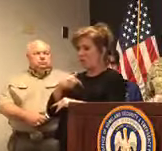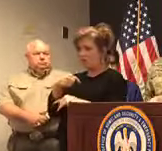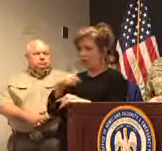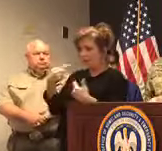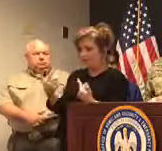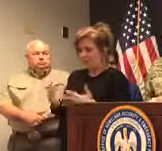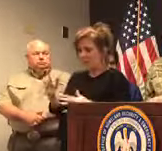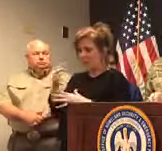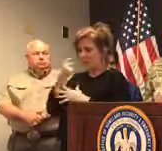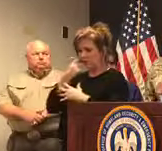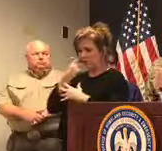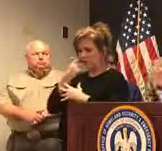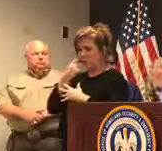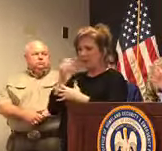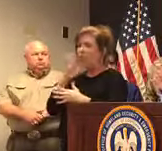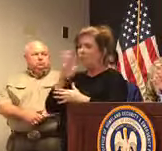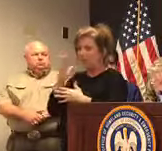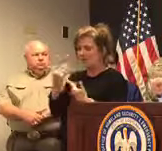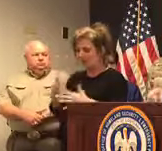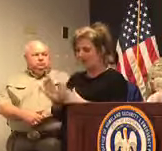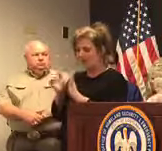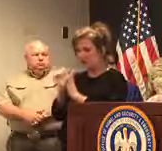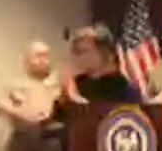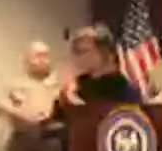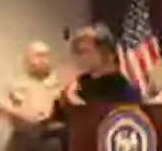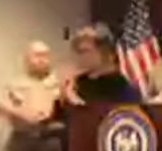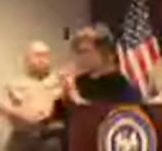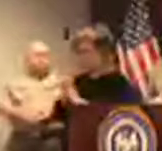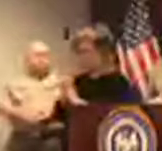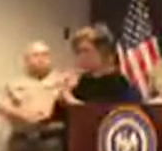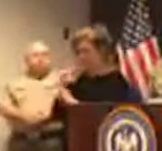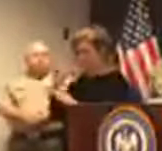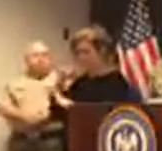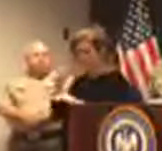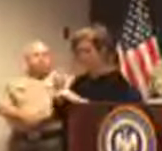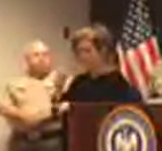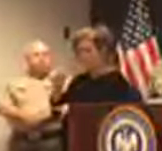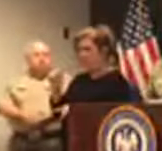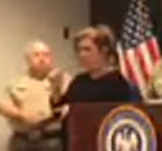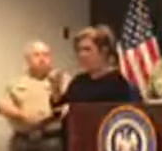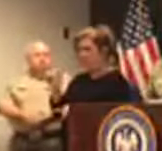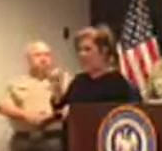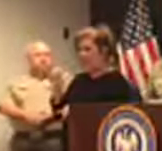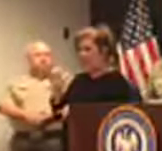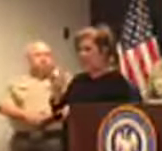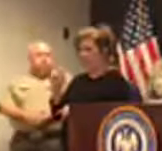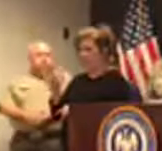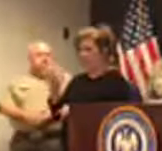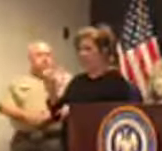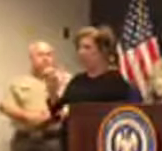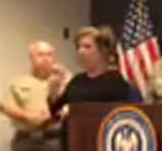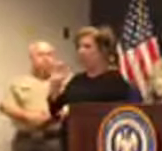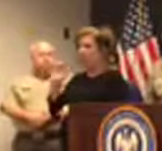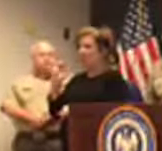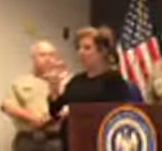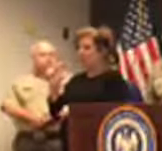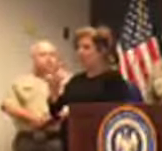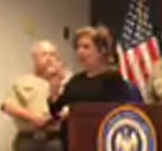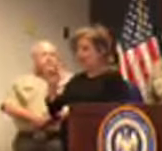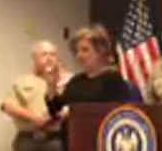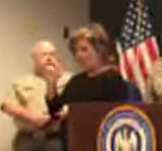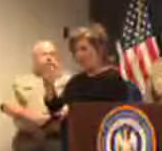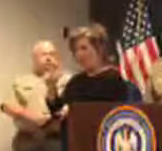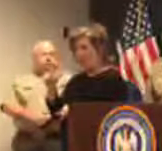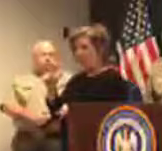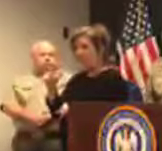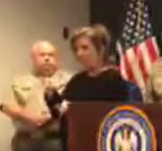from the Adjutant General about certain preparations that he and the National